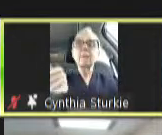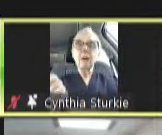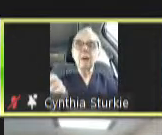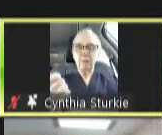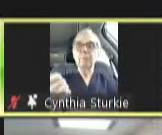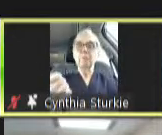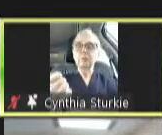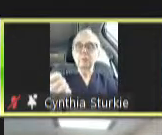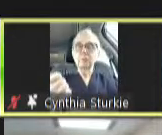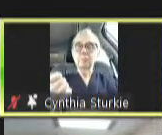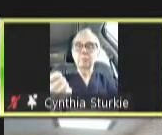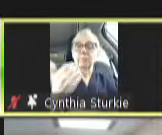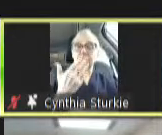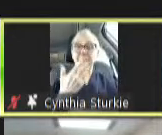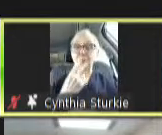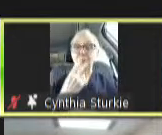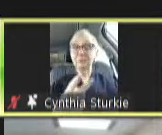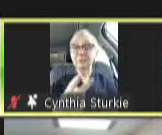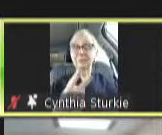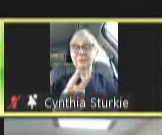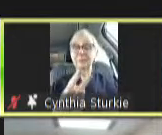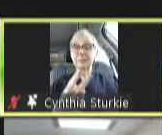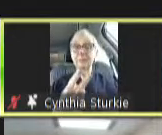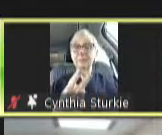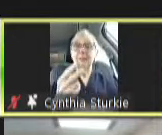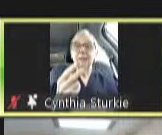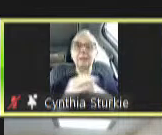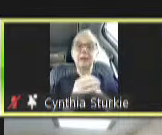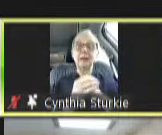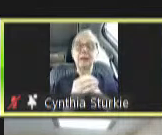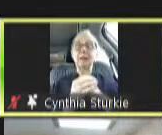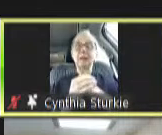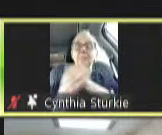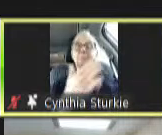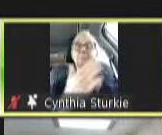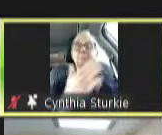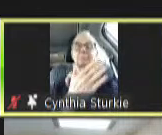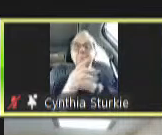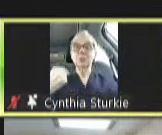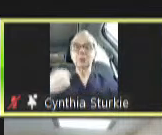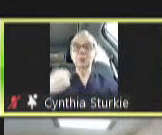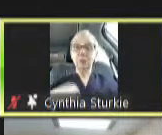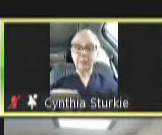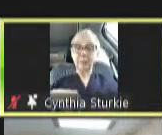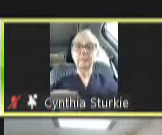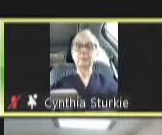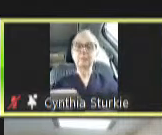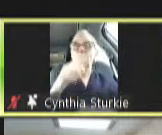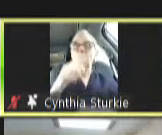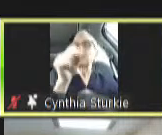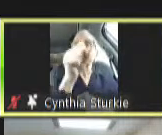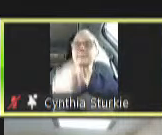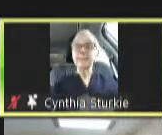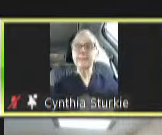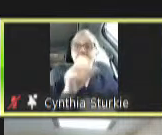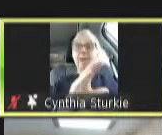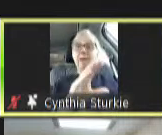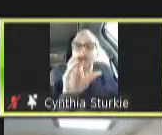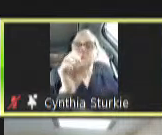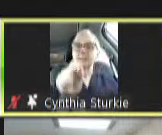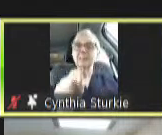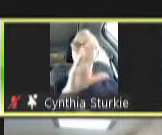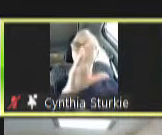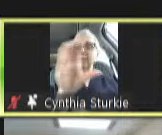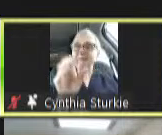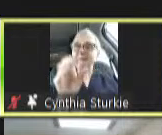can see Gauteng province, that is the furthest along. That's the largest province in South Africa. You can see that they are seeing